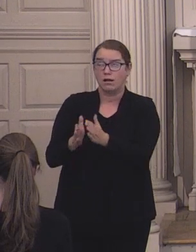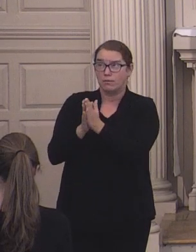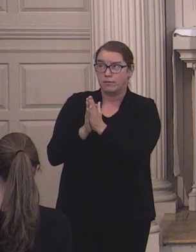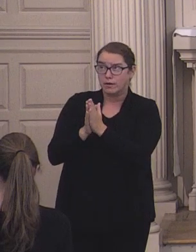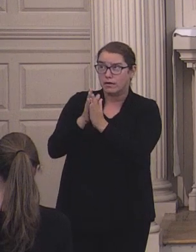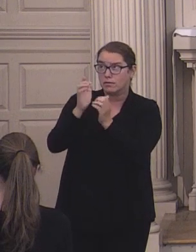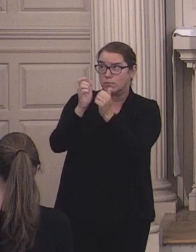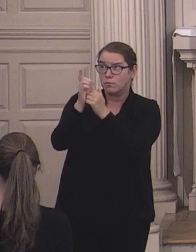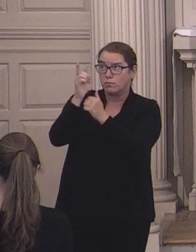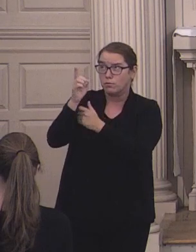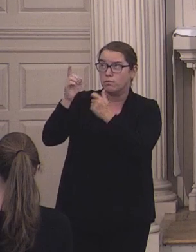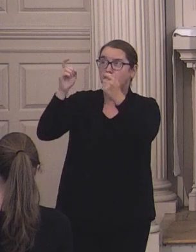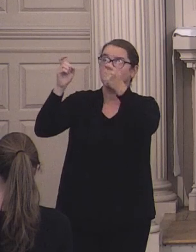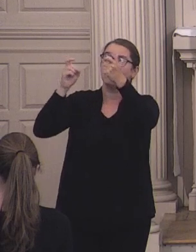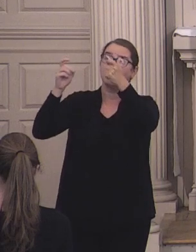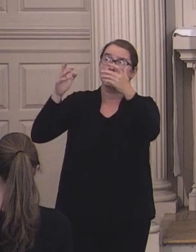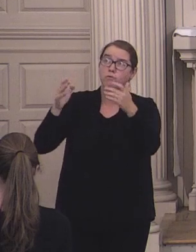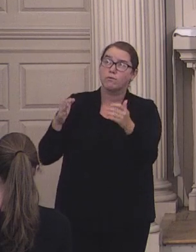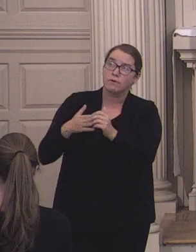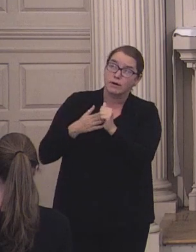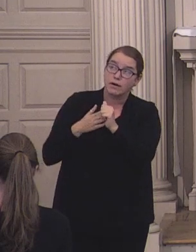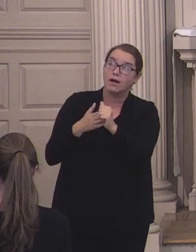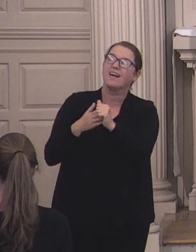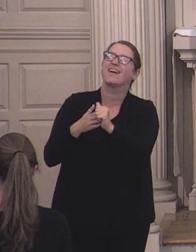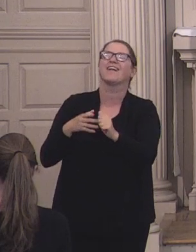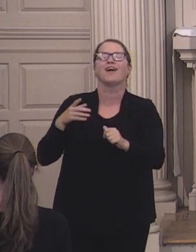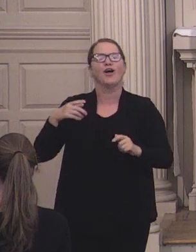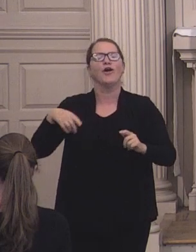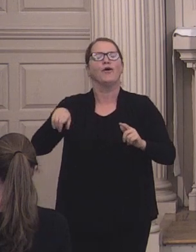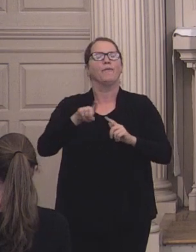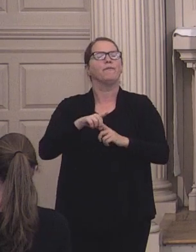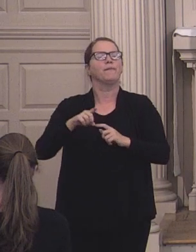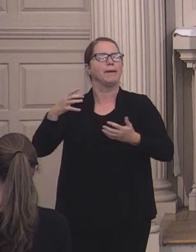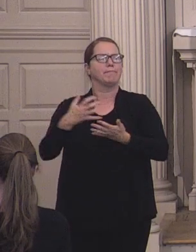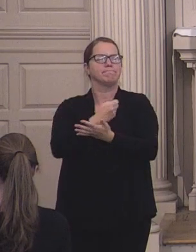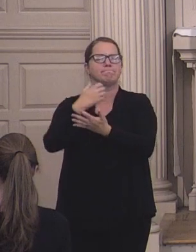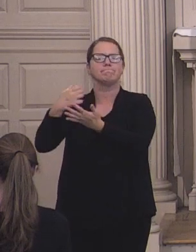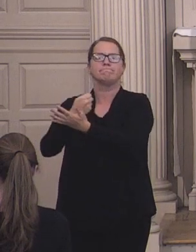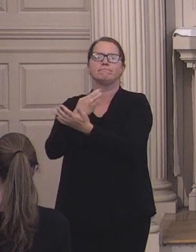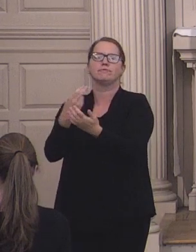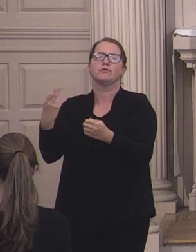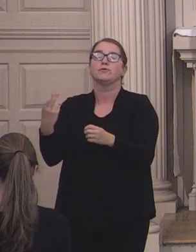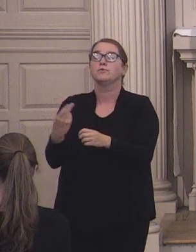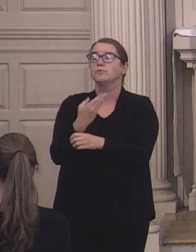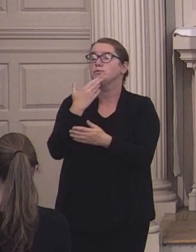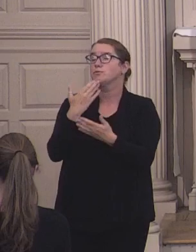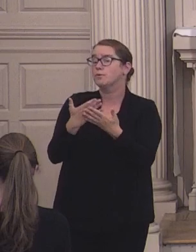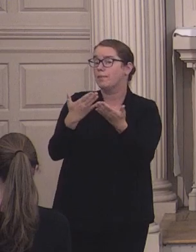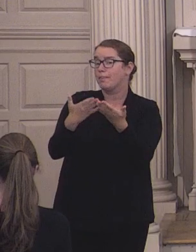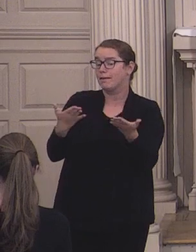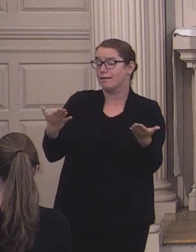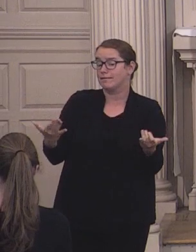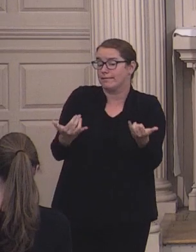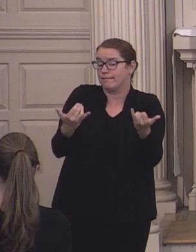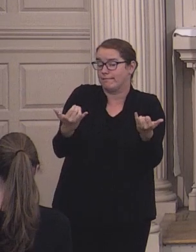guide, we may use the good things that pass in such a way as to hold